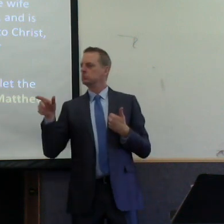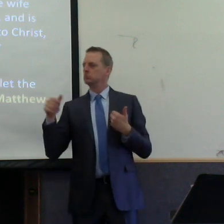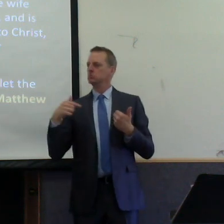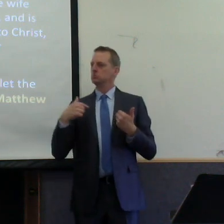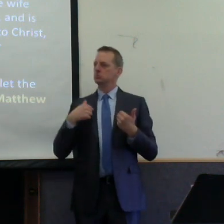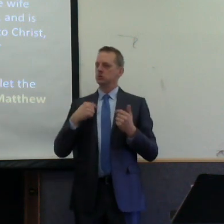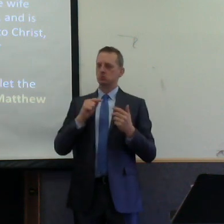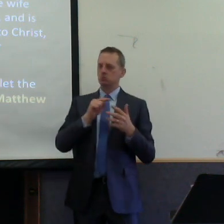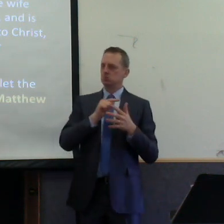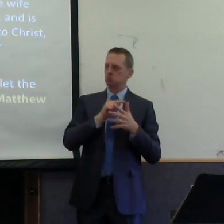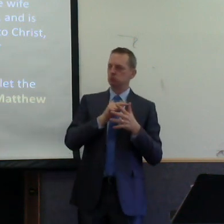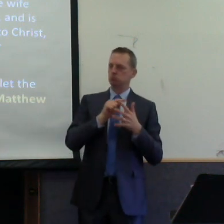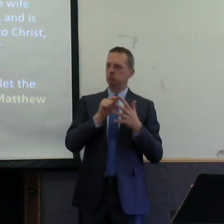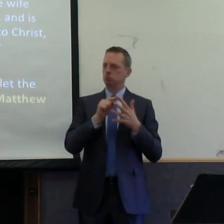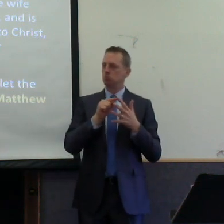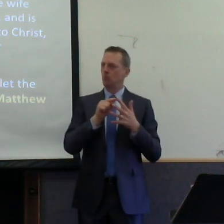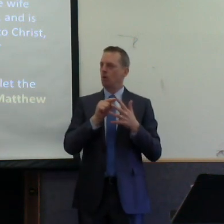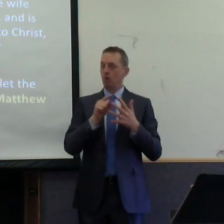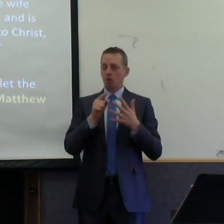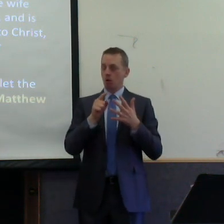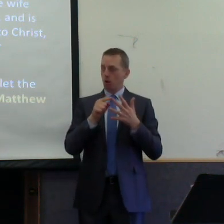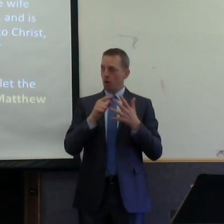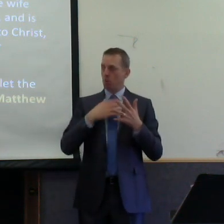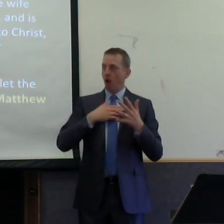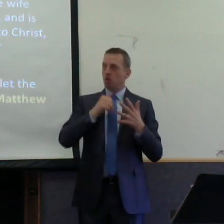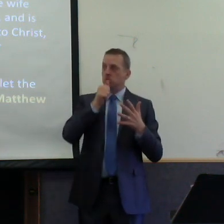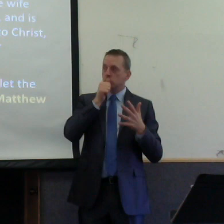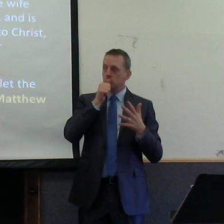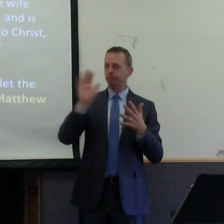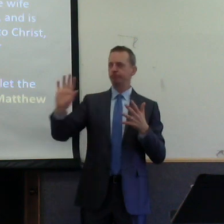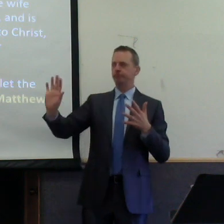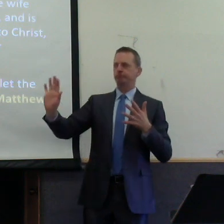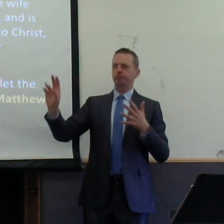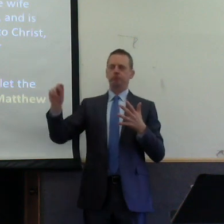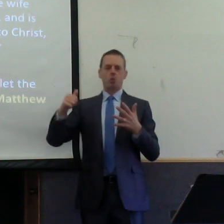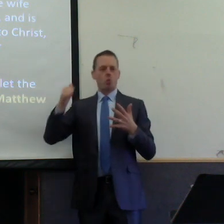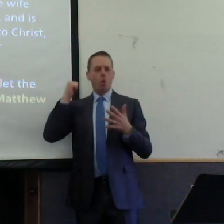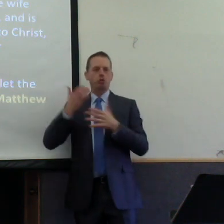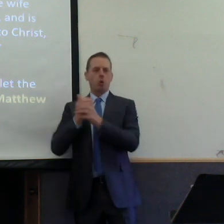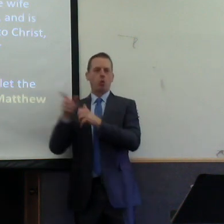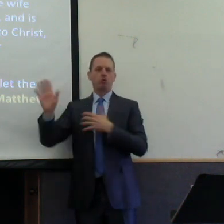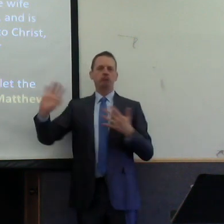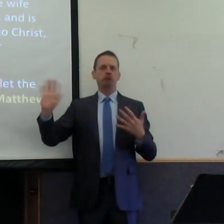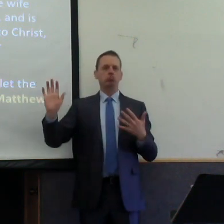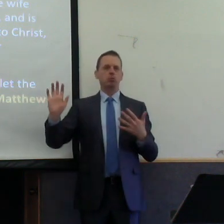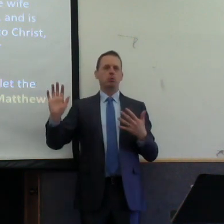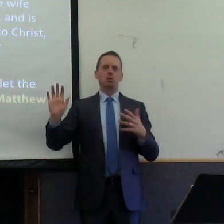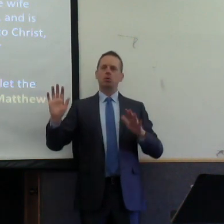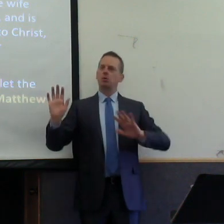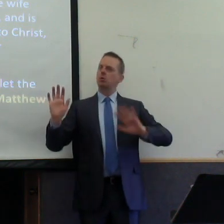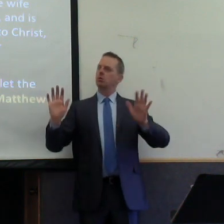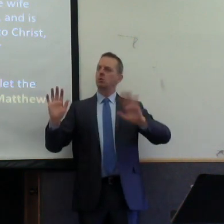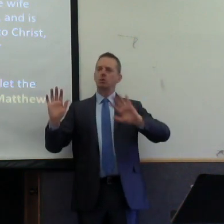men. Not this is mine, that's yours. No, I'm not sure.